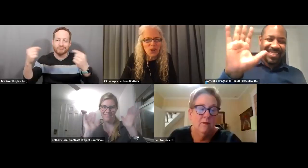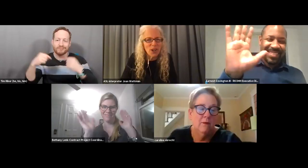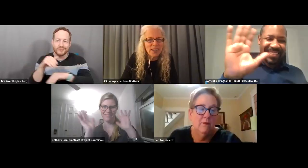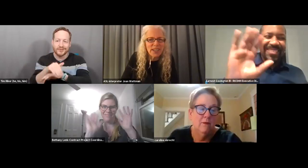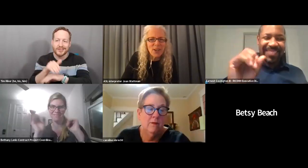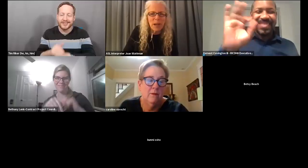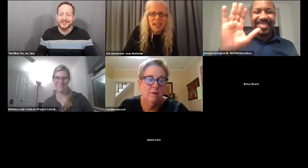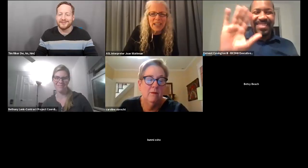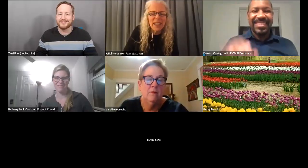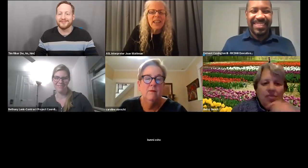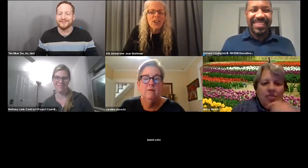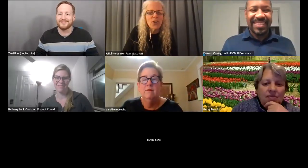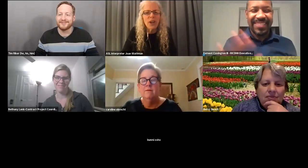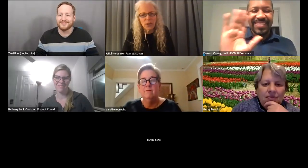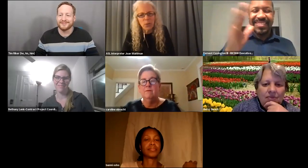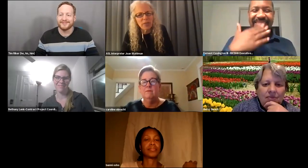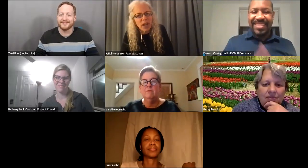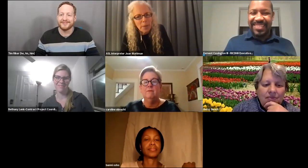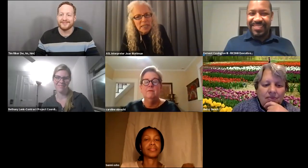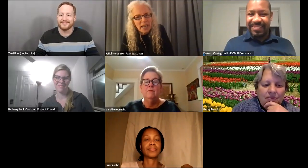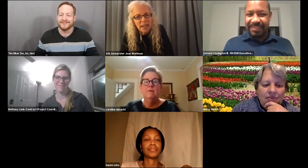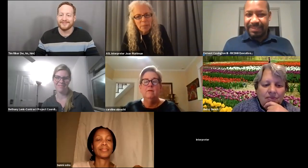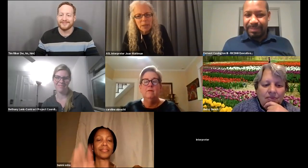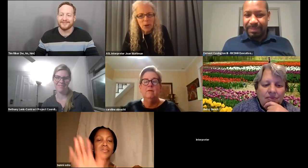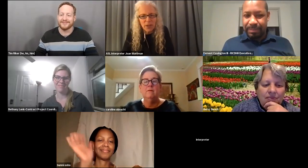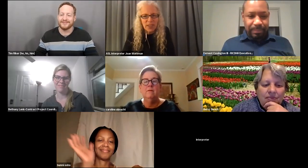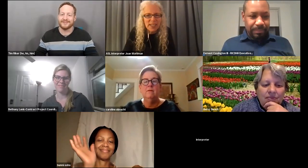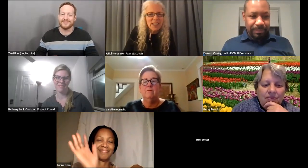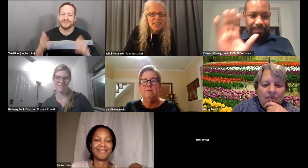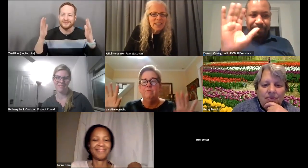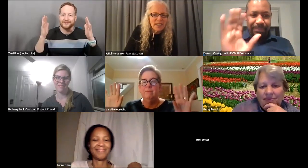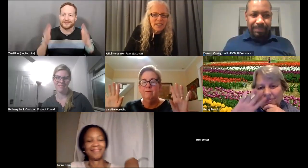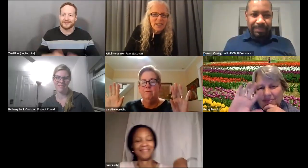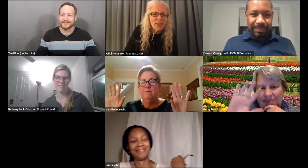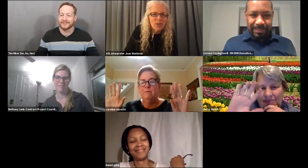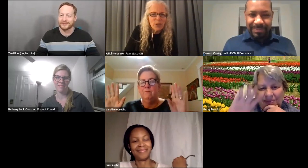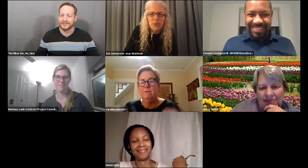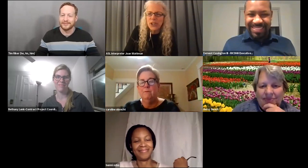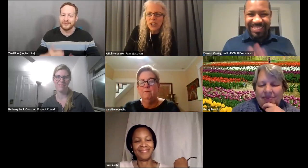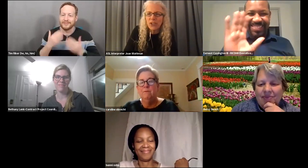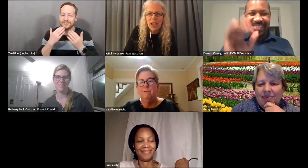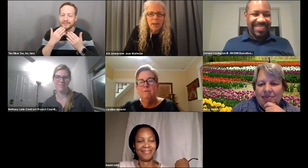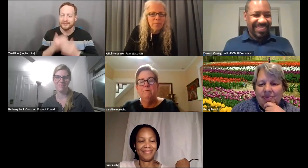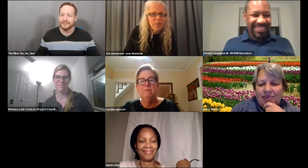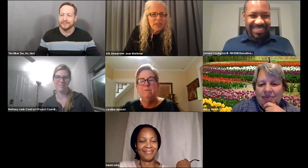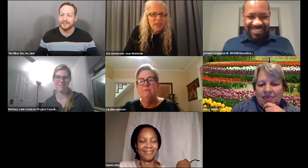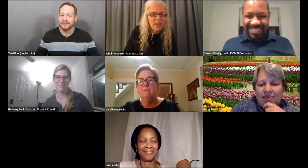all say goodbye. Thank you everyone for coming tonight and being part of this. Really appreciate your time. Thank